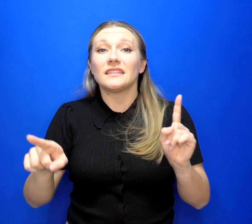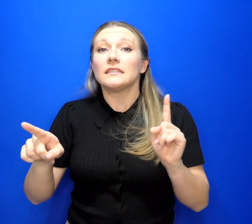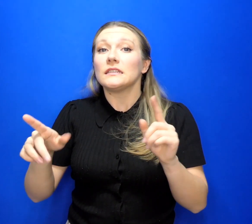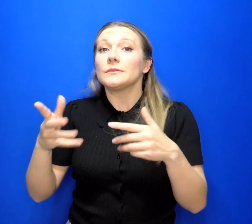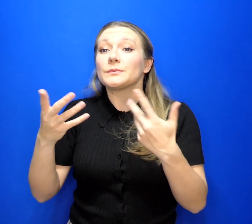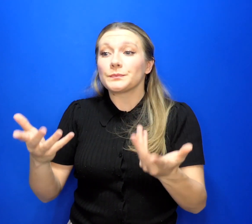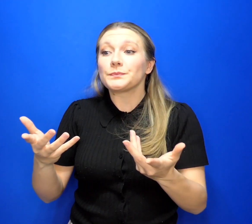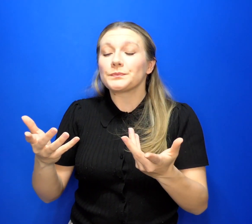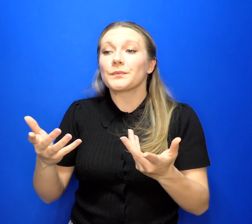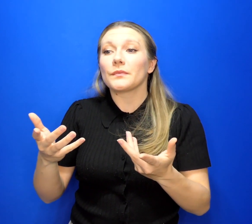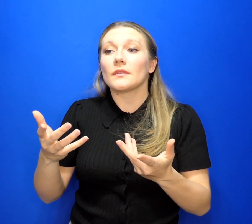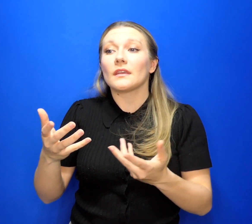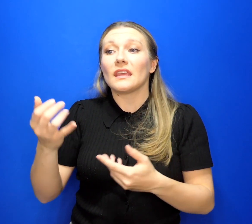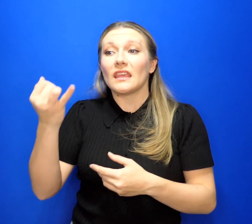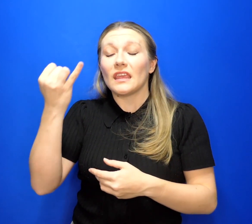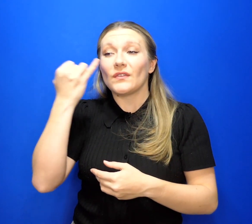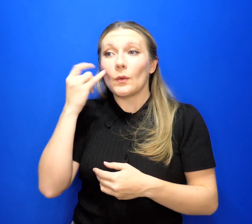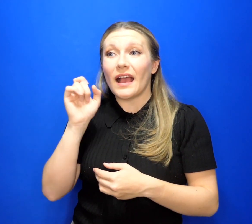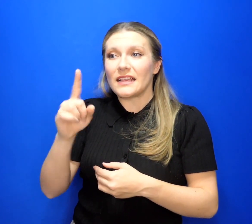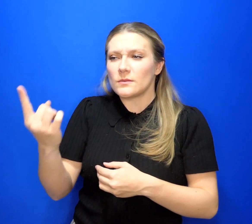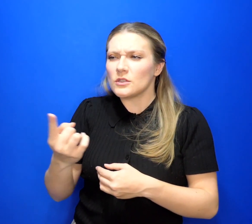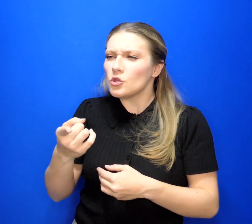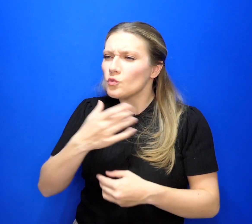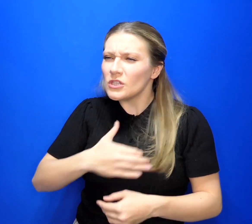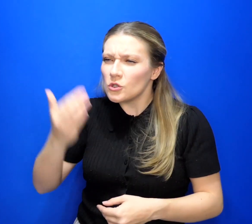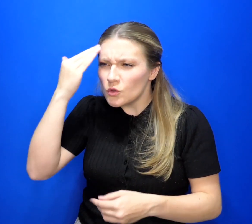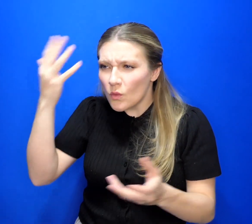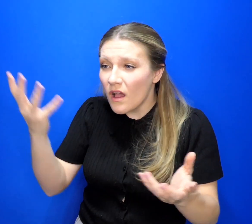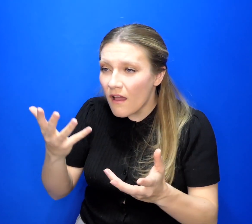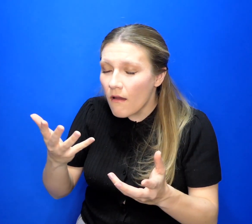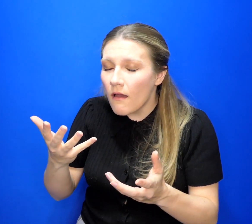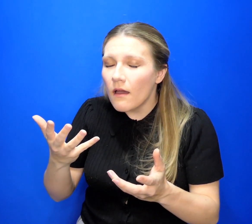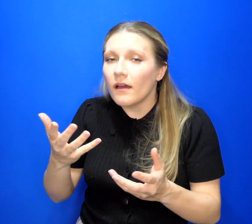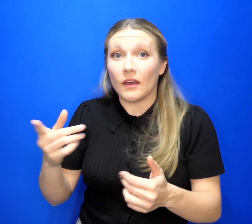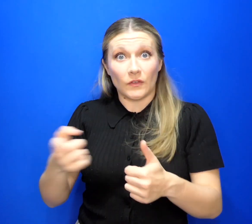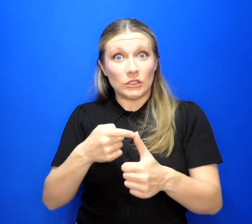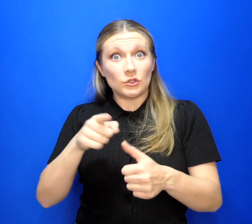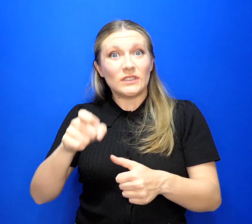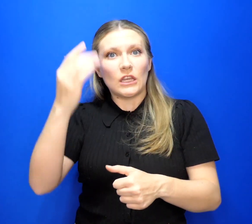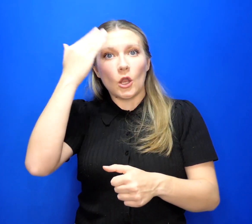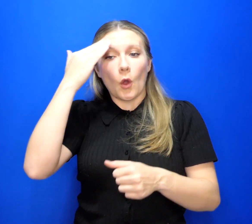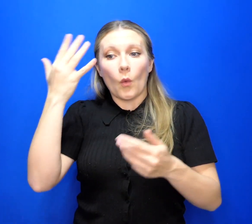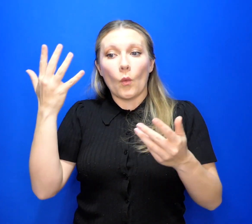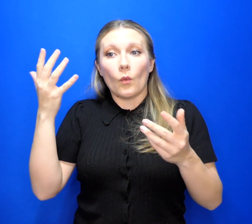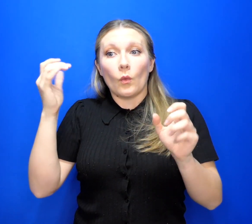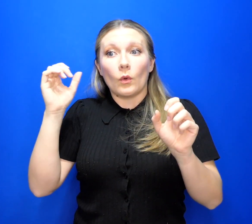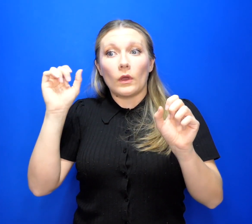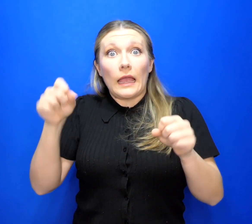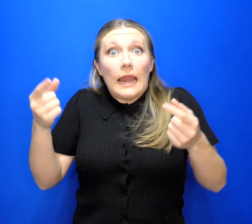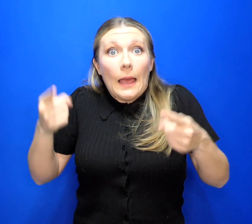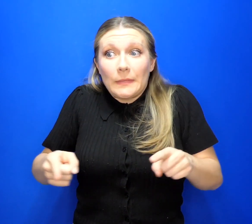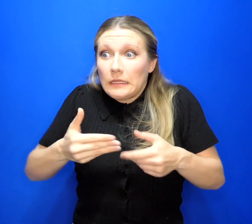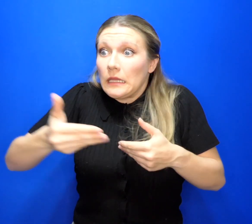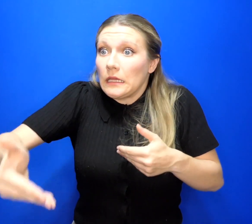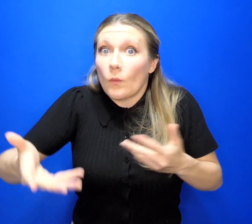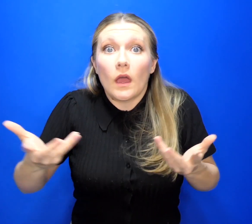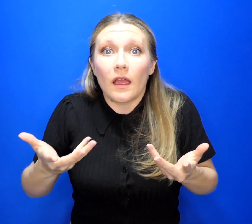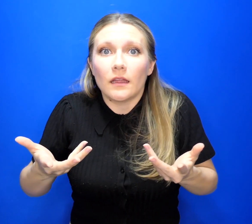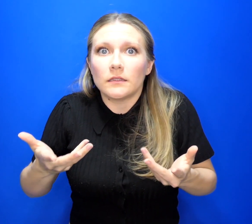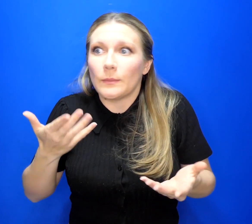who are like, when you ask somebody, what do you wish you knew? I think, first of all, you need to know it could happen. You need to know it might not happen.